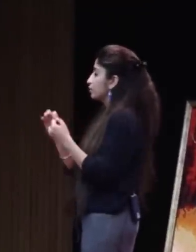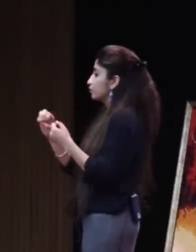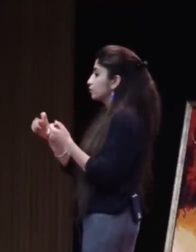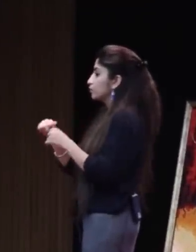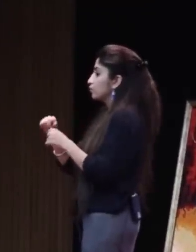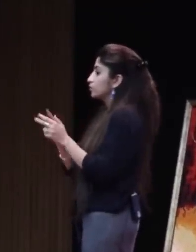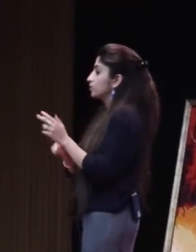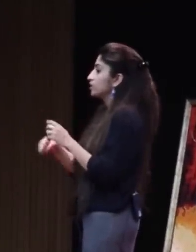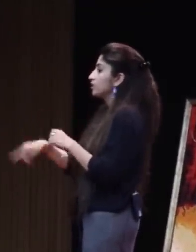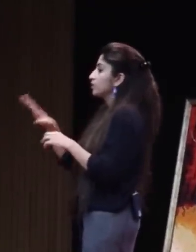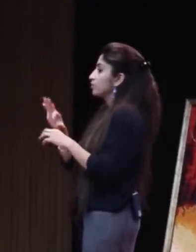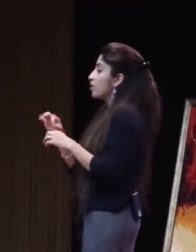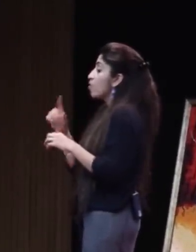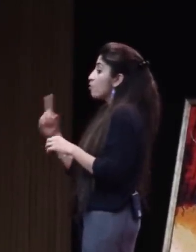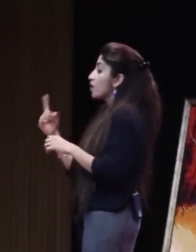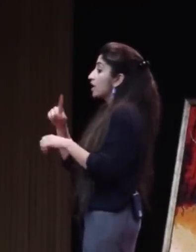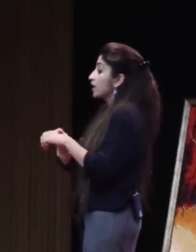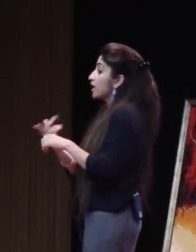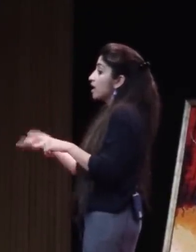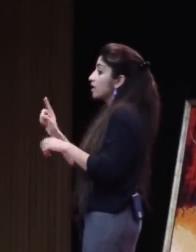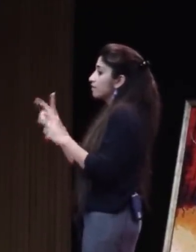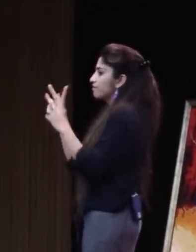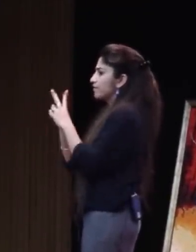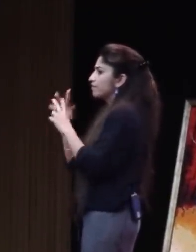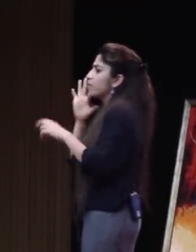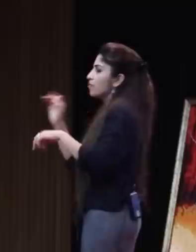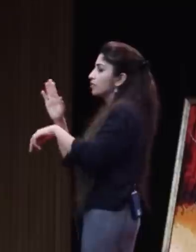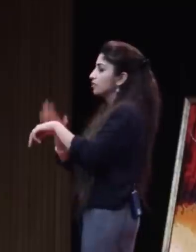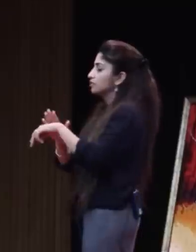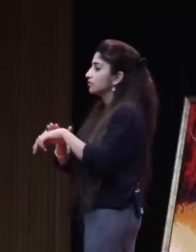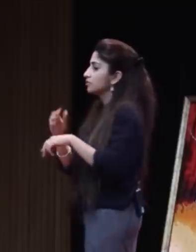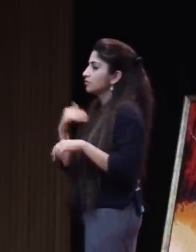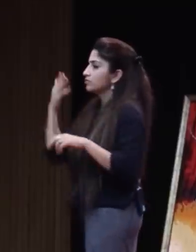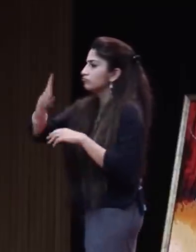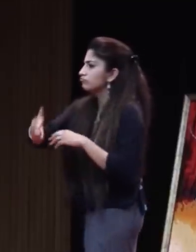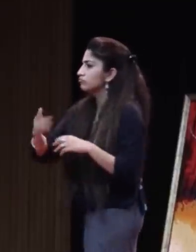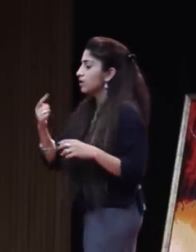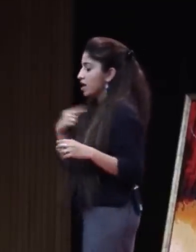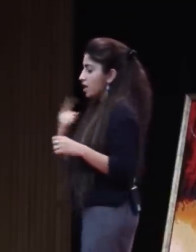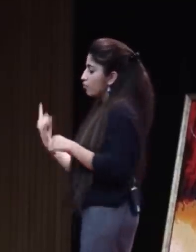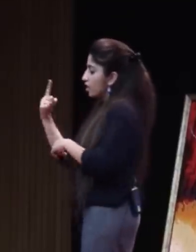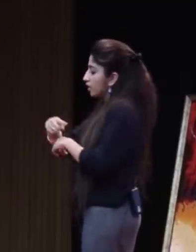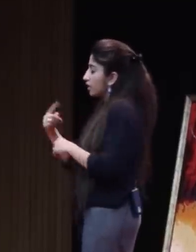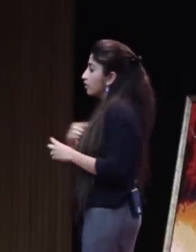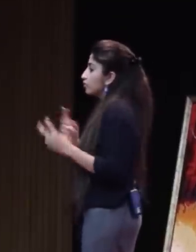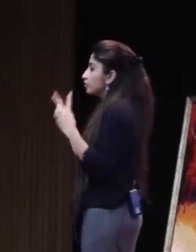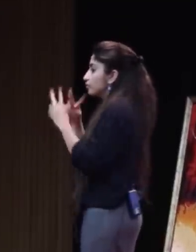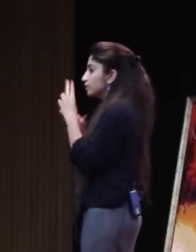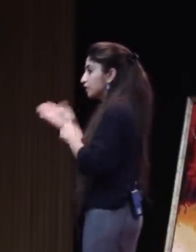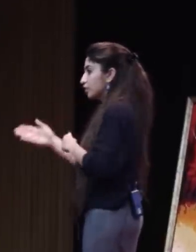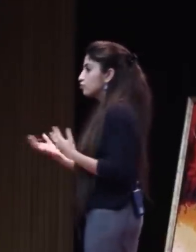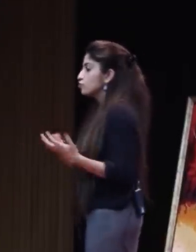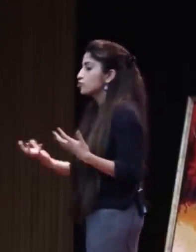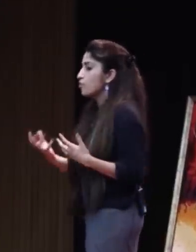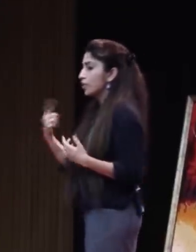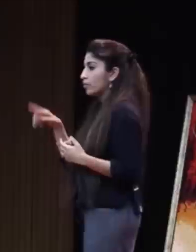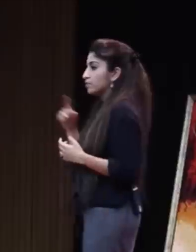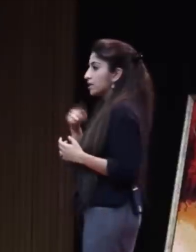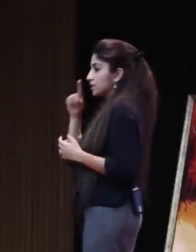One day, another profound experience gave me the direction which made me what I am today. I was out shopping and I